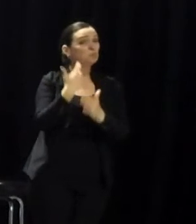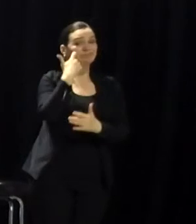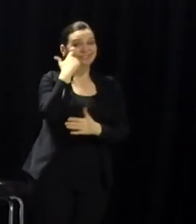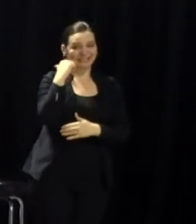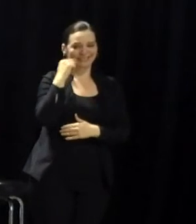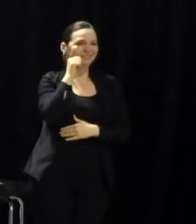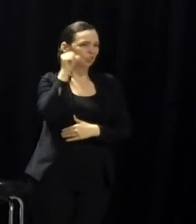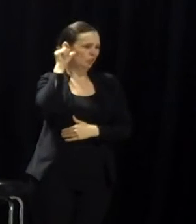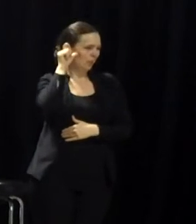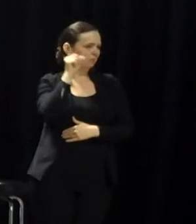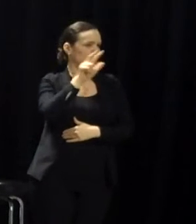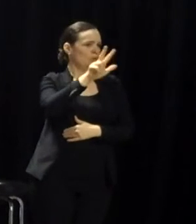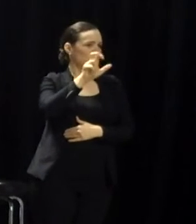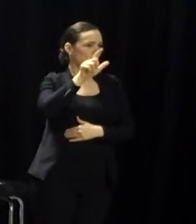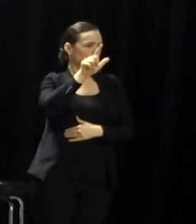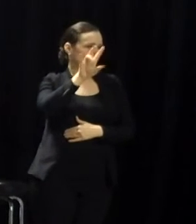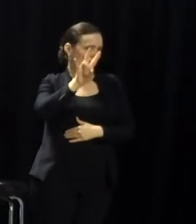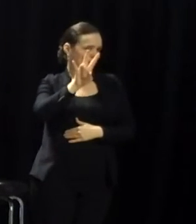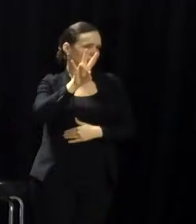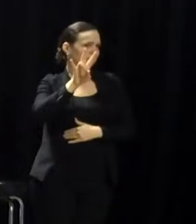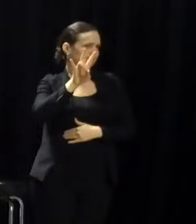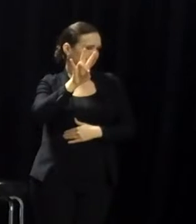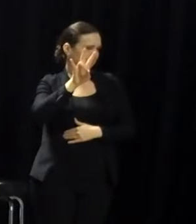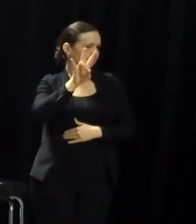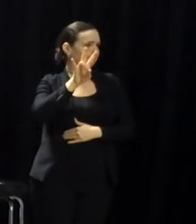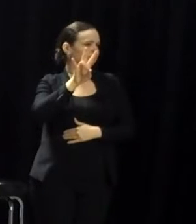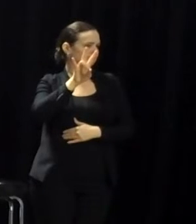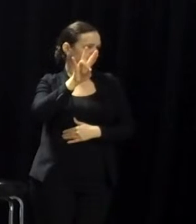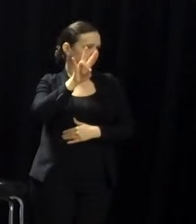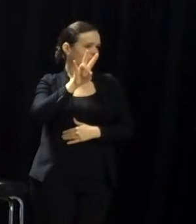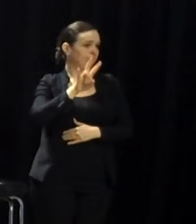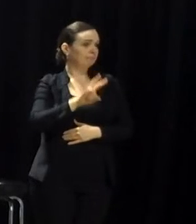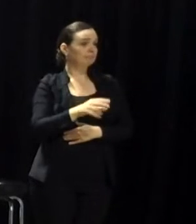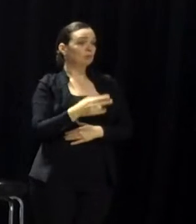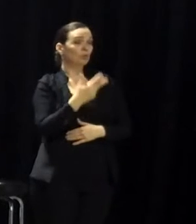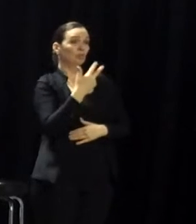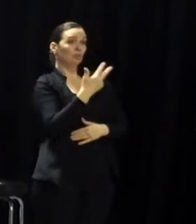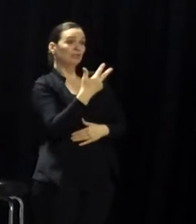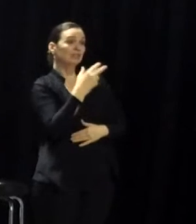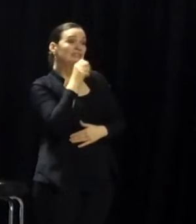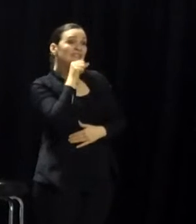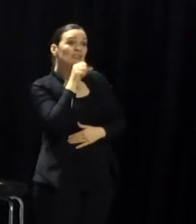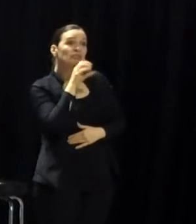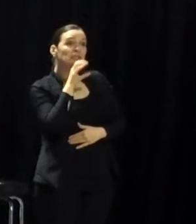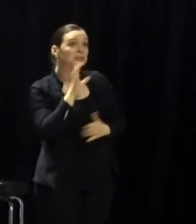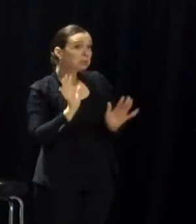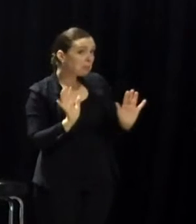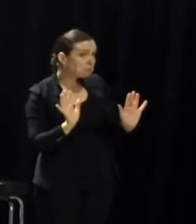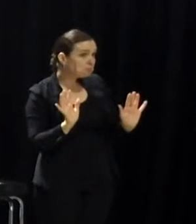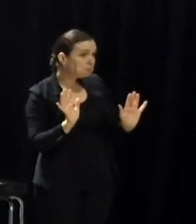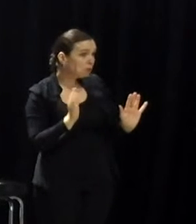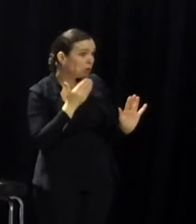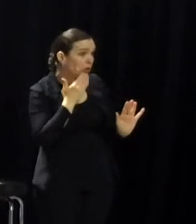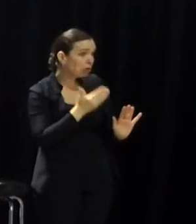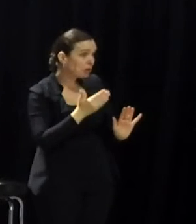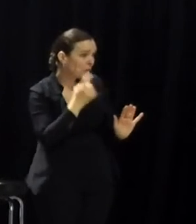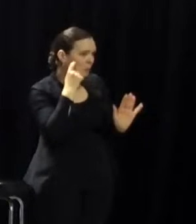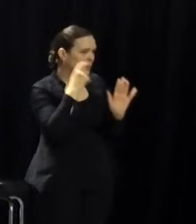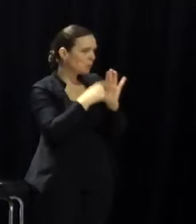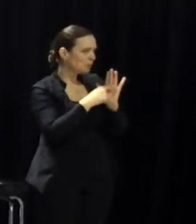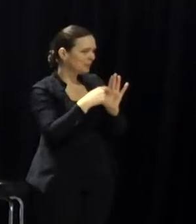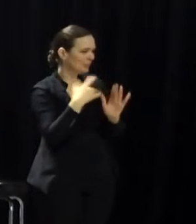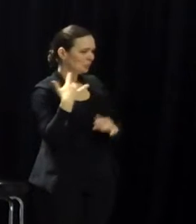senior residents from senior facilities. So we've seen a trend over the last week of